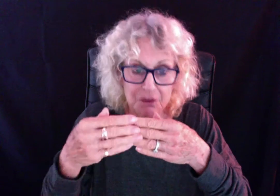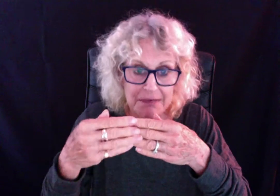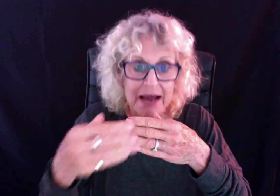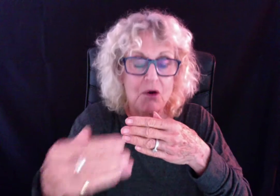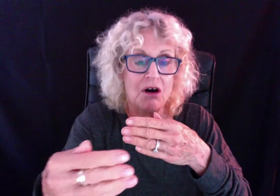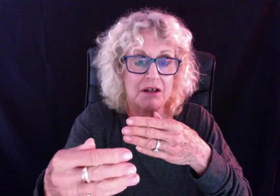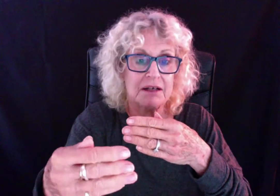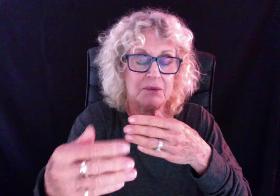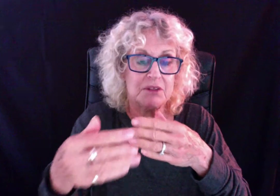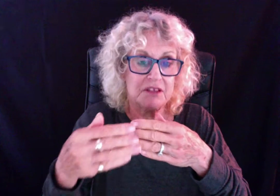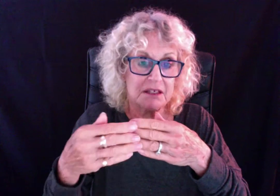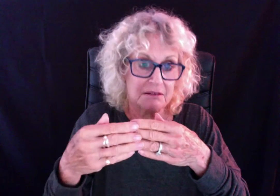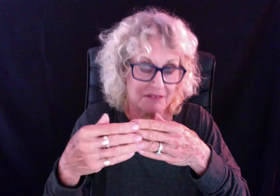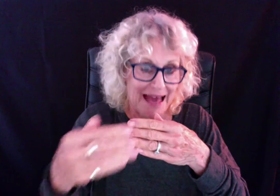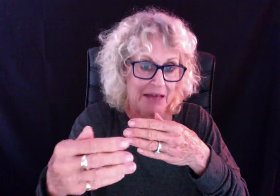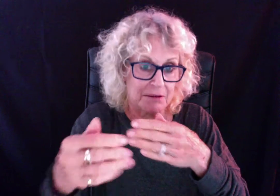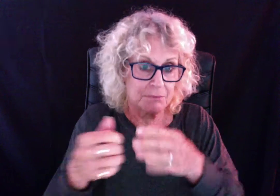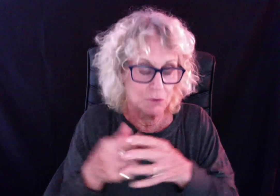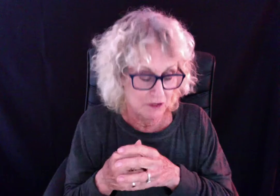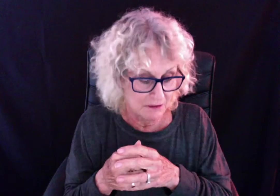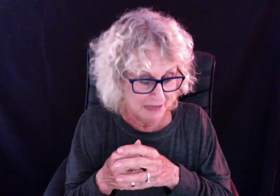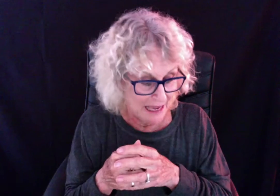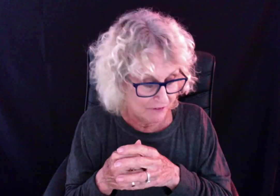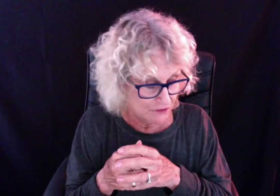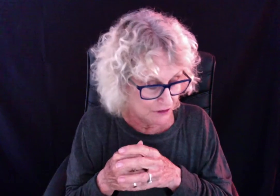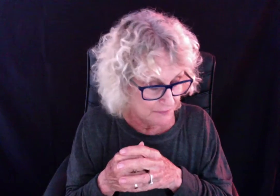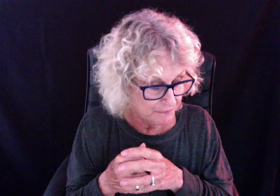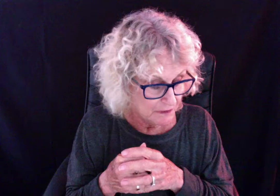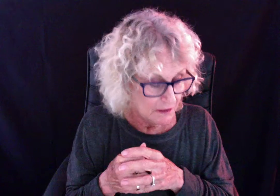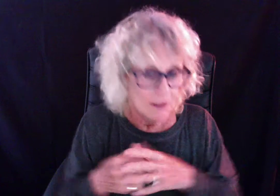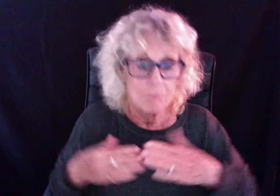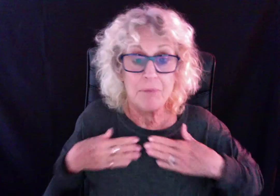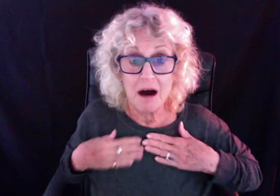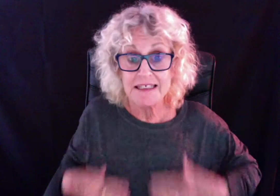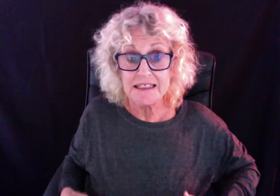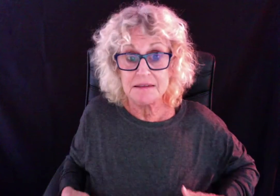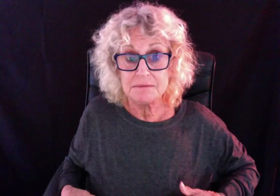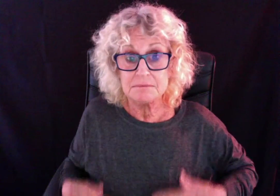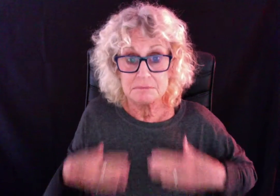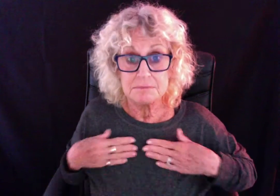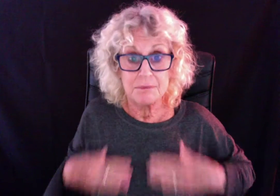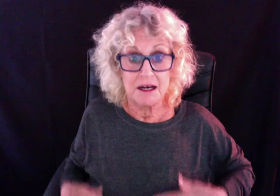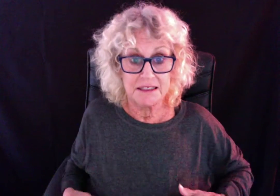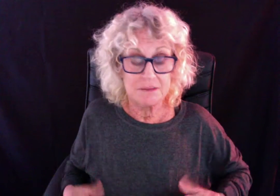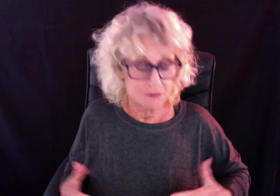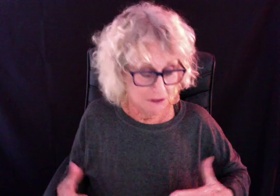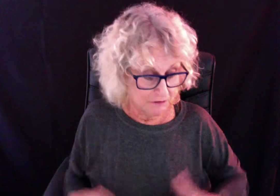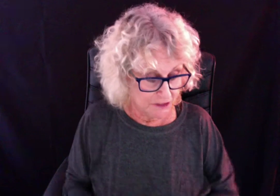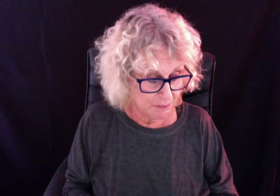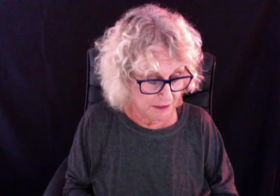now on. I would think that more than after. Body. Body,